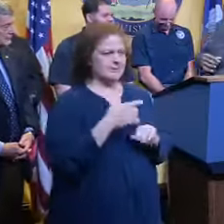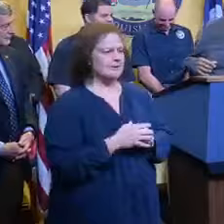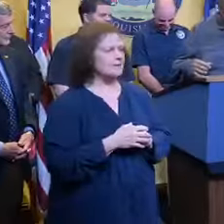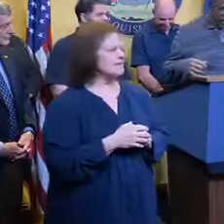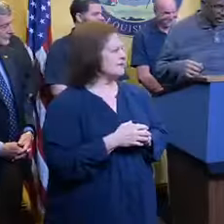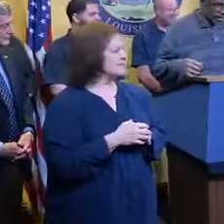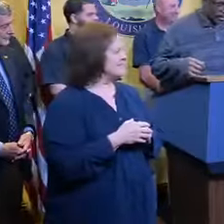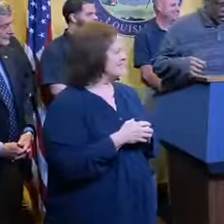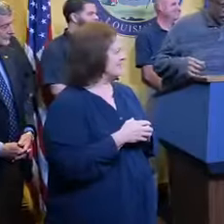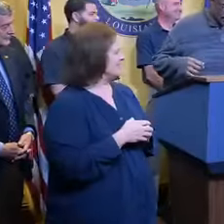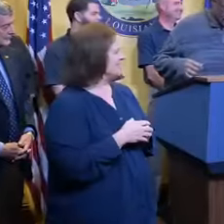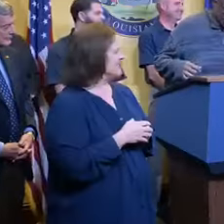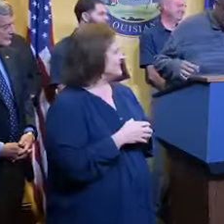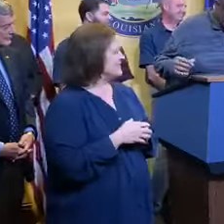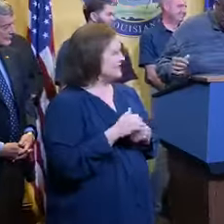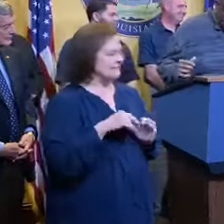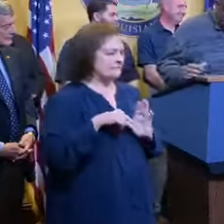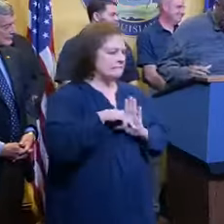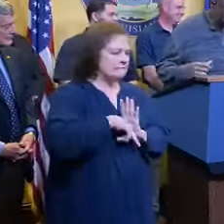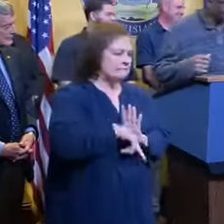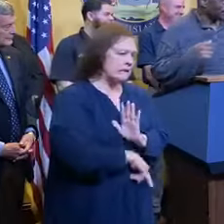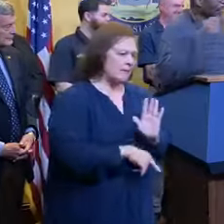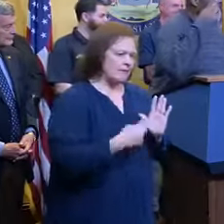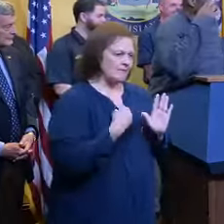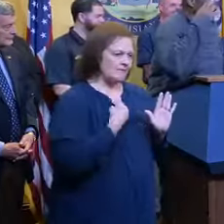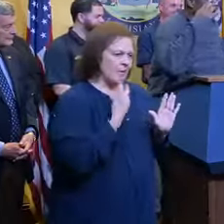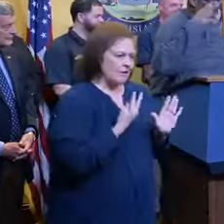It's a baritone. Yes, it is true. Thank you, Madam Mayor.